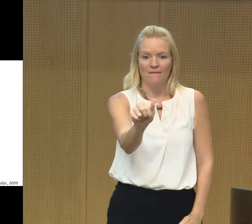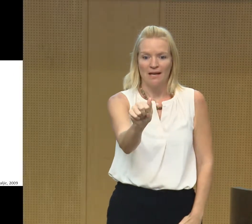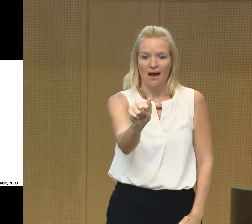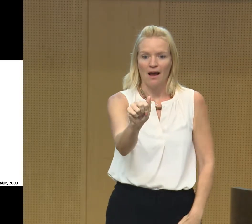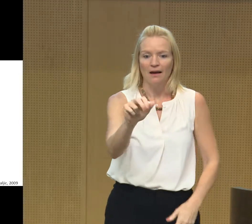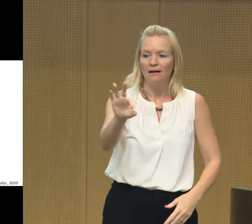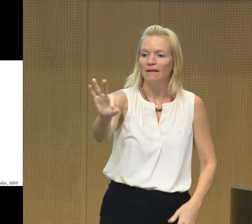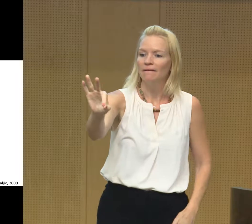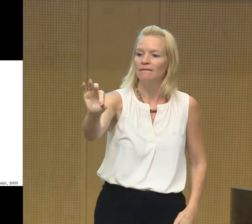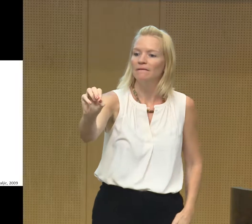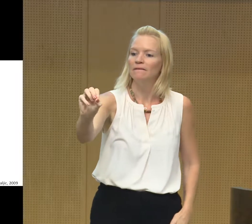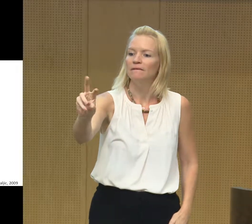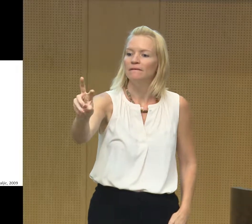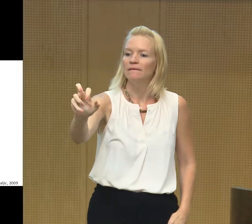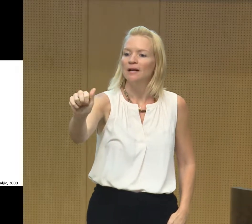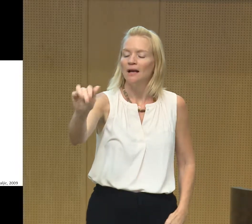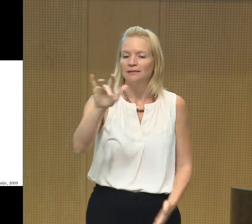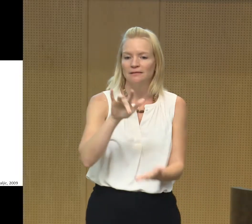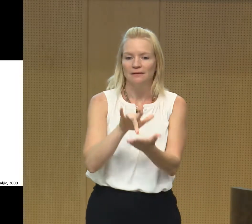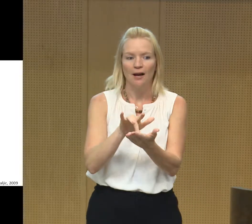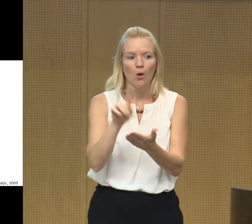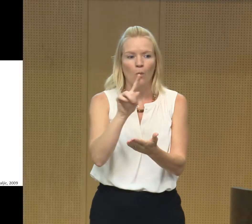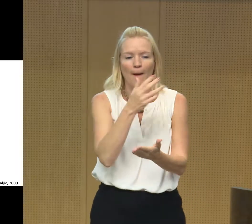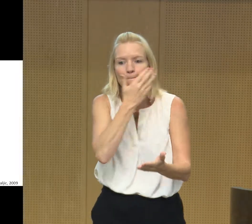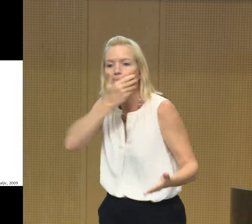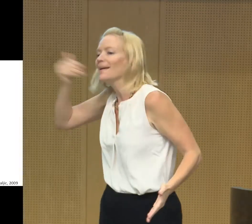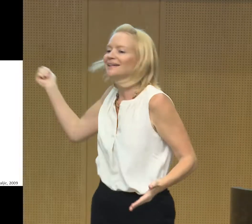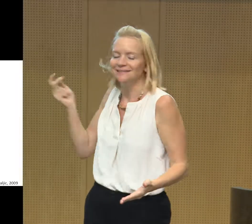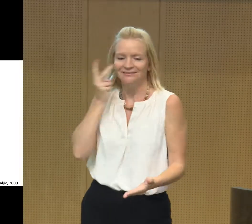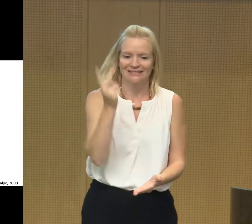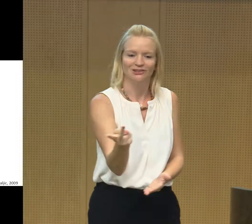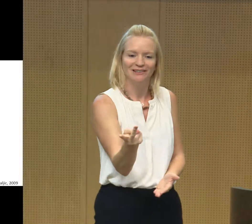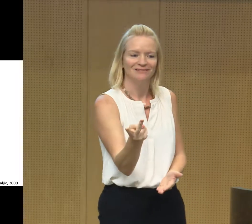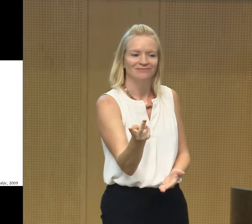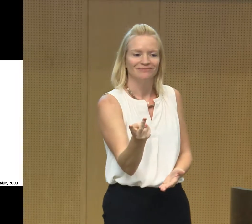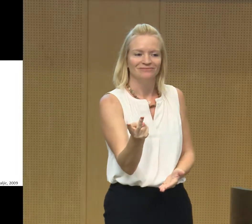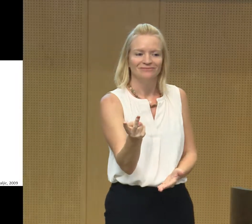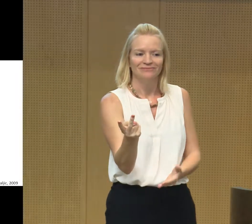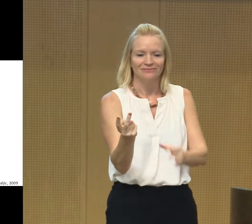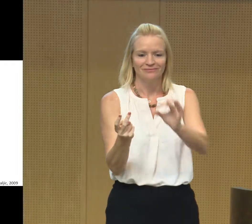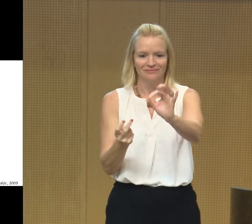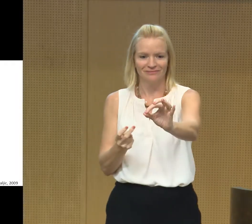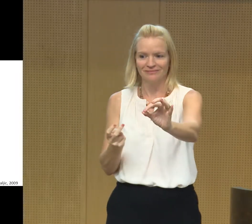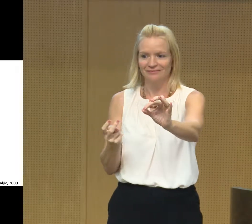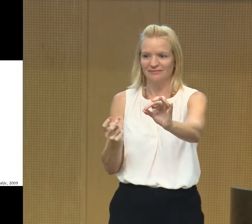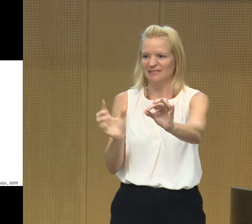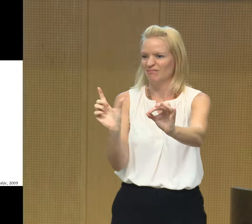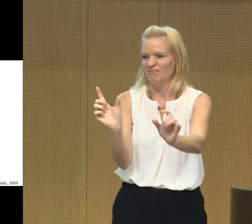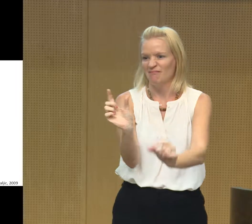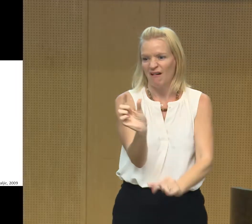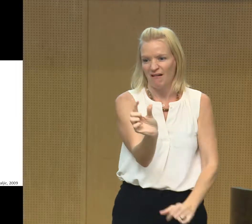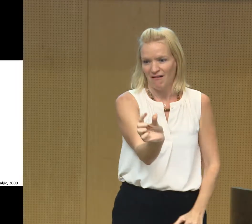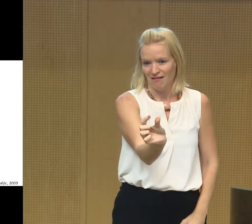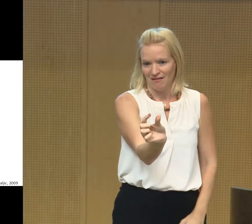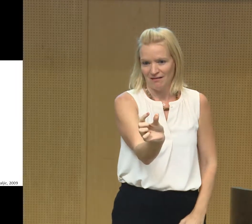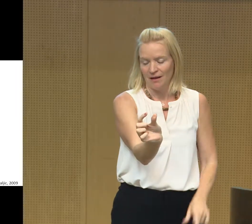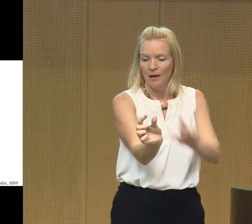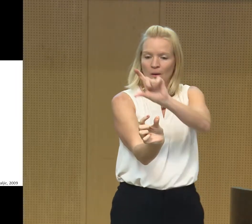actual characters. That's called the foveal, and that's the center where the most clear vision is. It's a very small